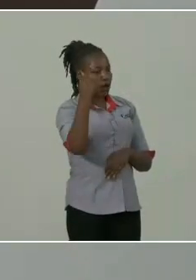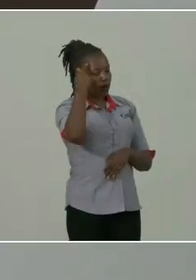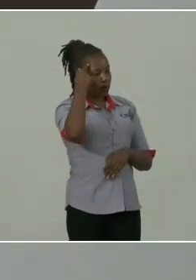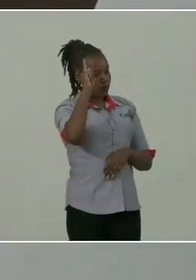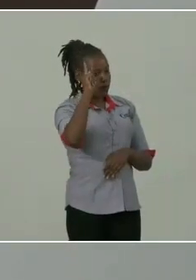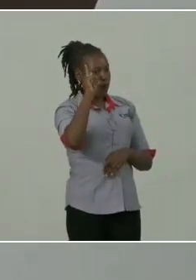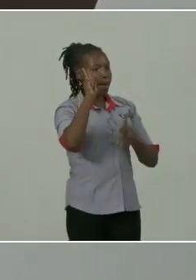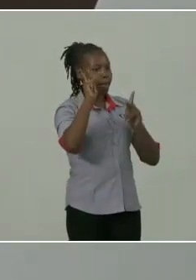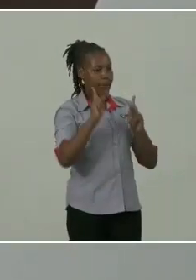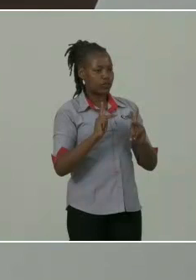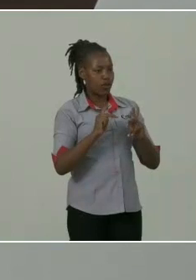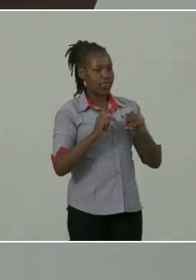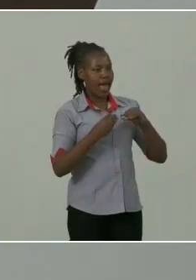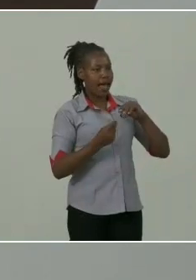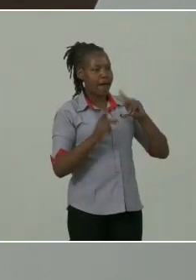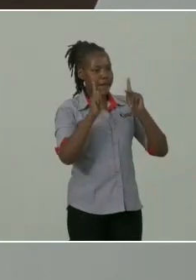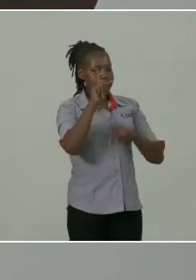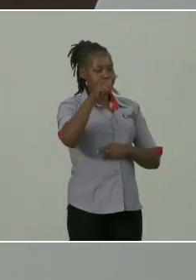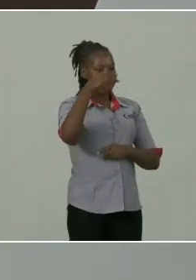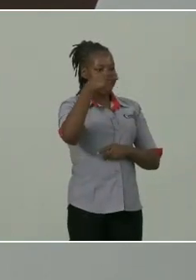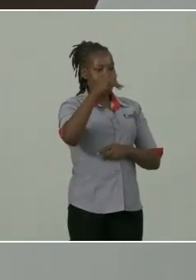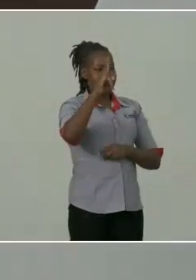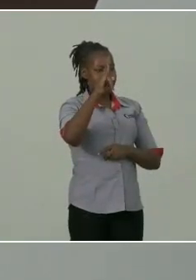physically disabled or differently abled,